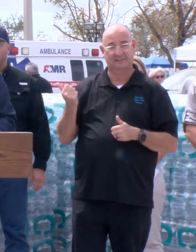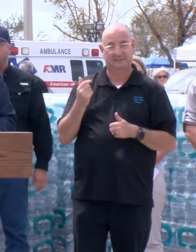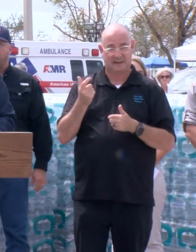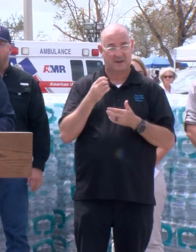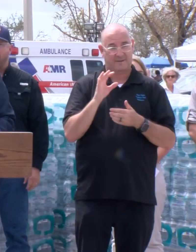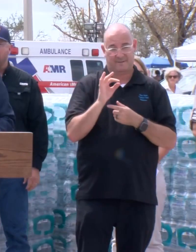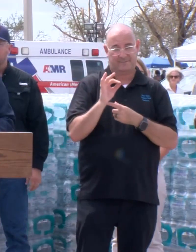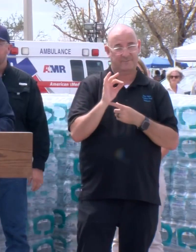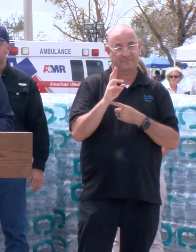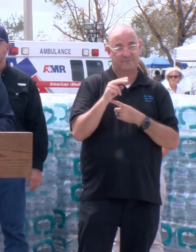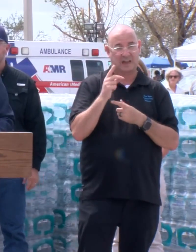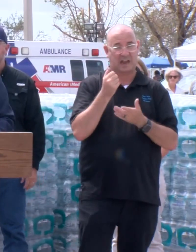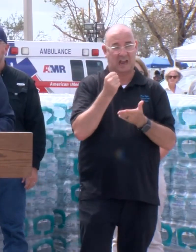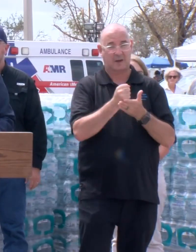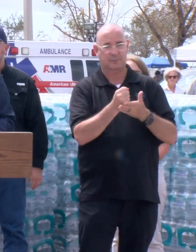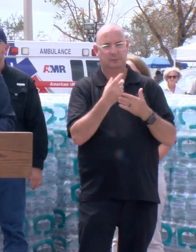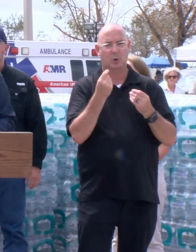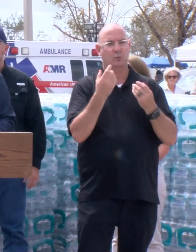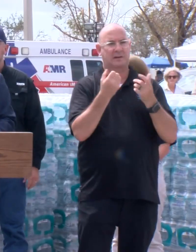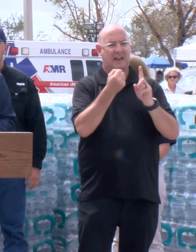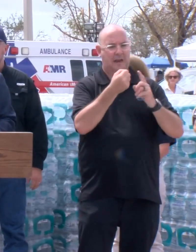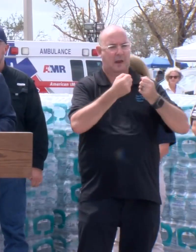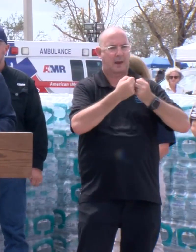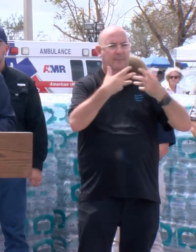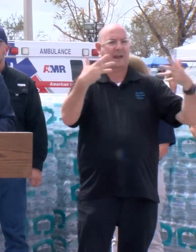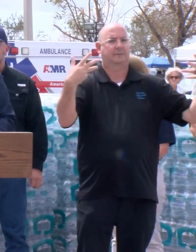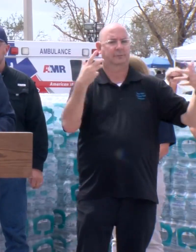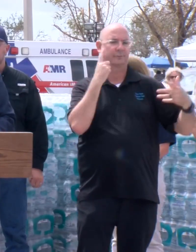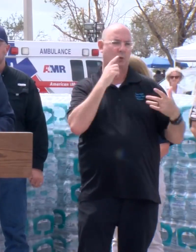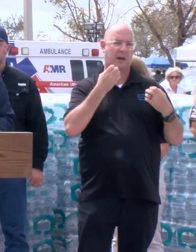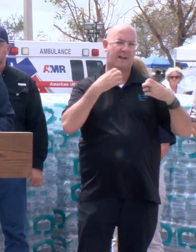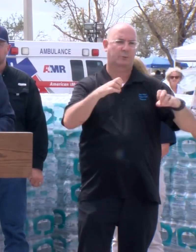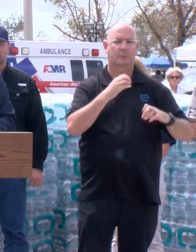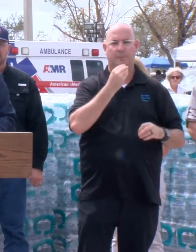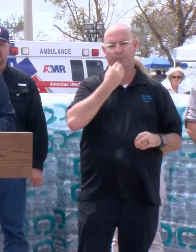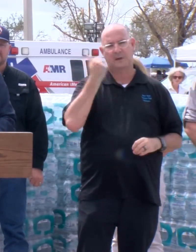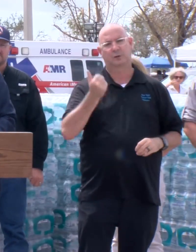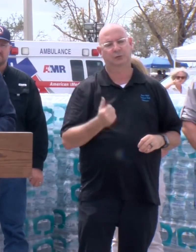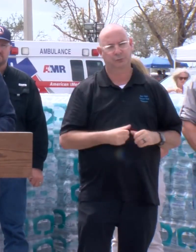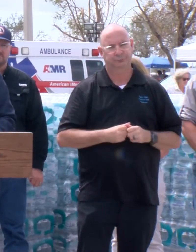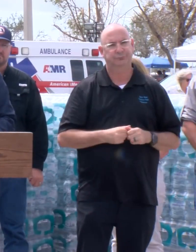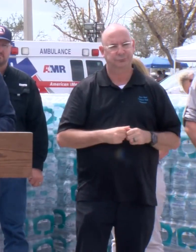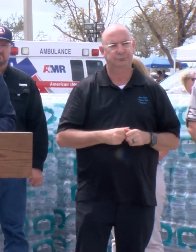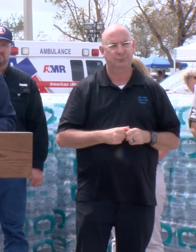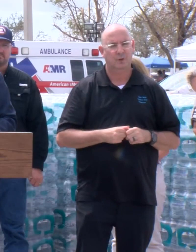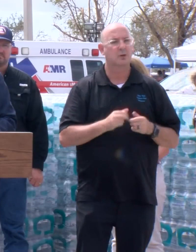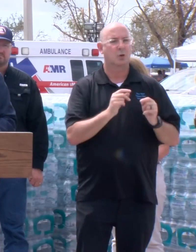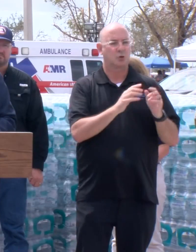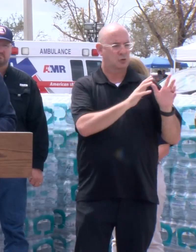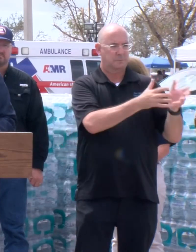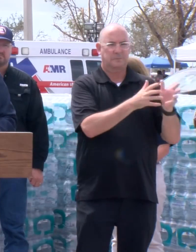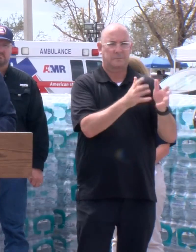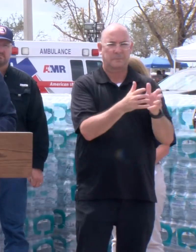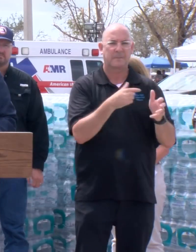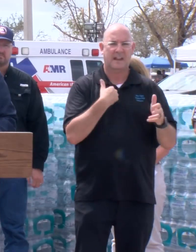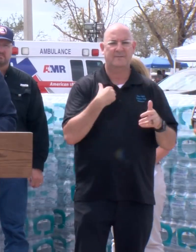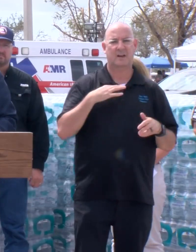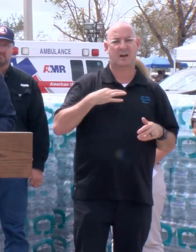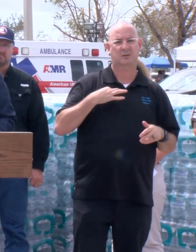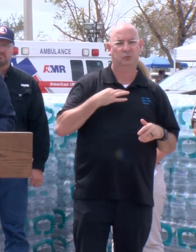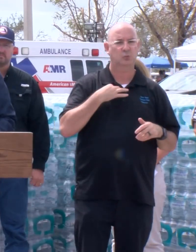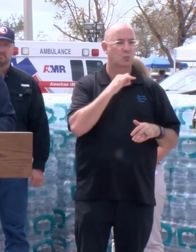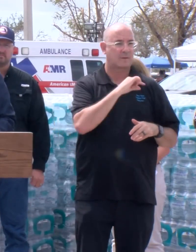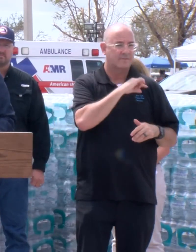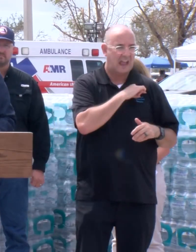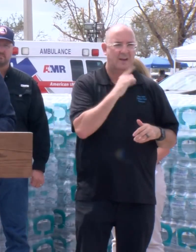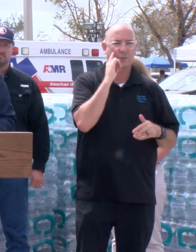a force multiplier, we're gonna do that. So the tools and some of these are groups that can qualify for that money because we wanna continue with